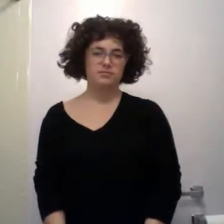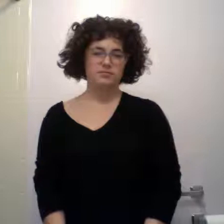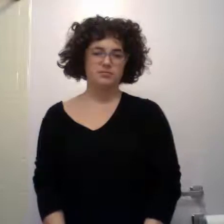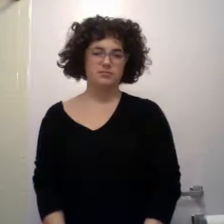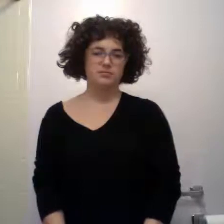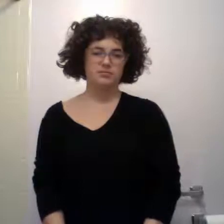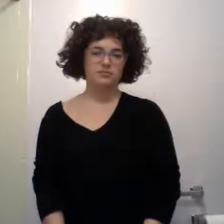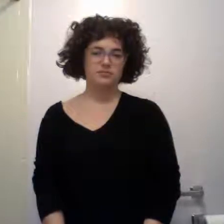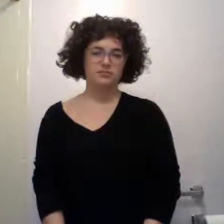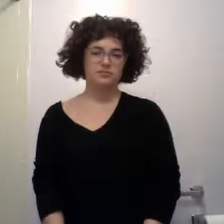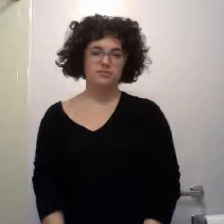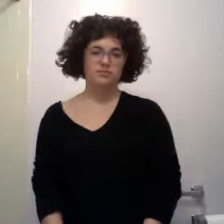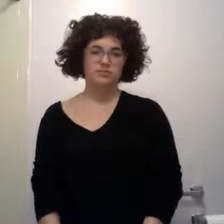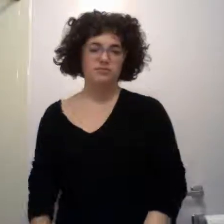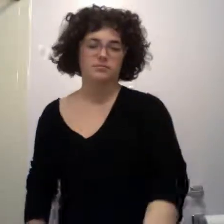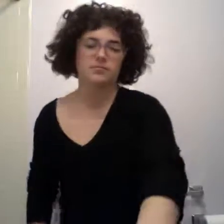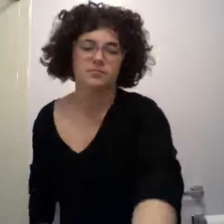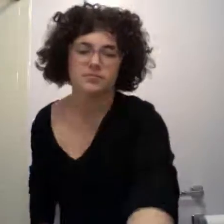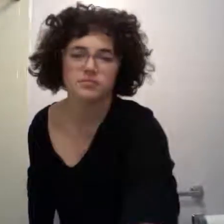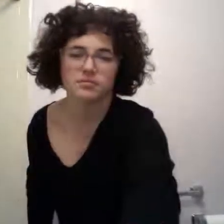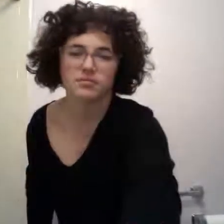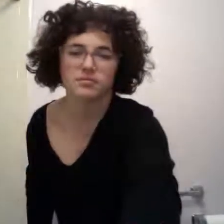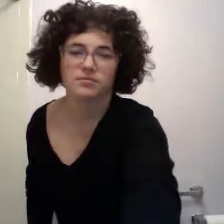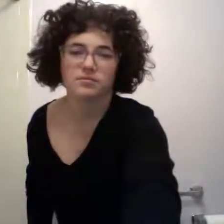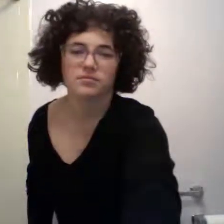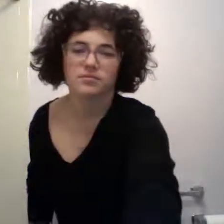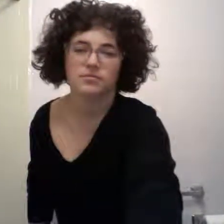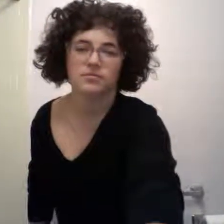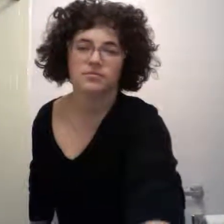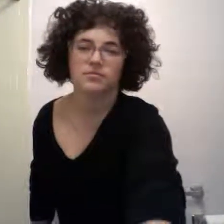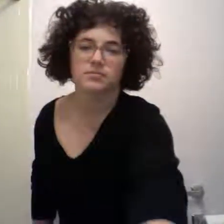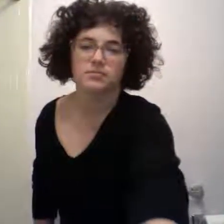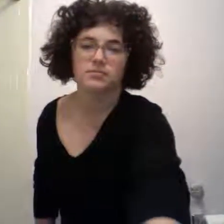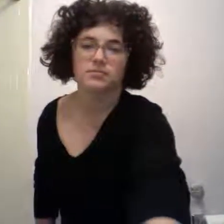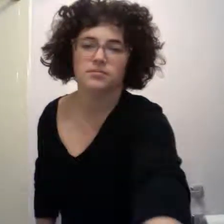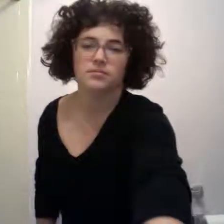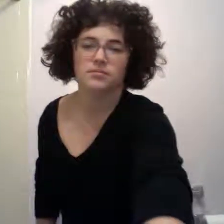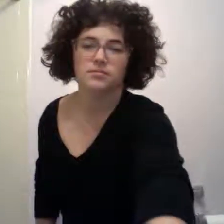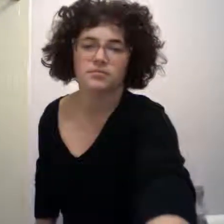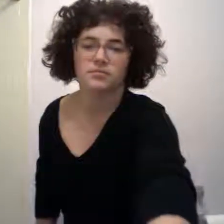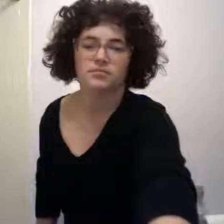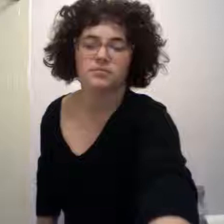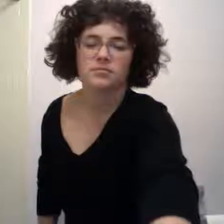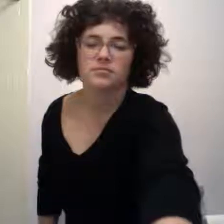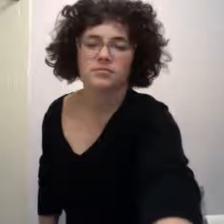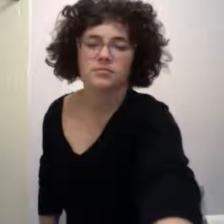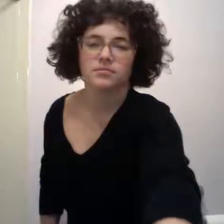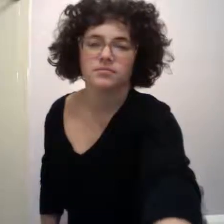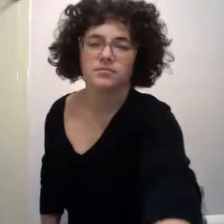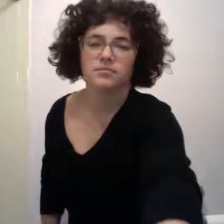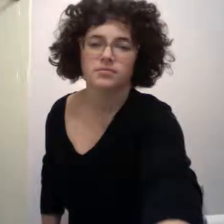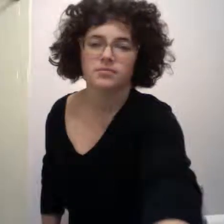up one side and you sew it up the other side. It's very important to make sure that the fabric